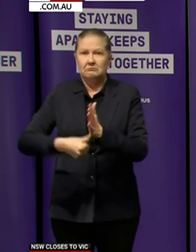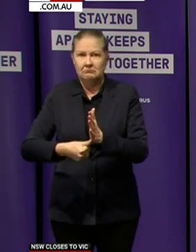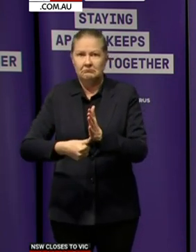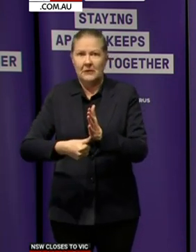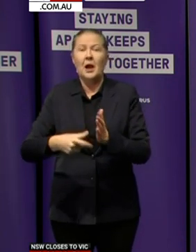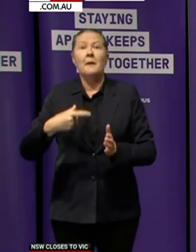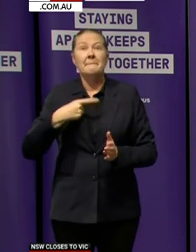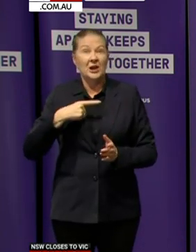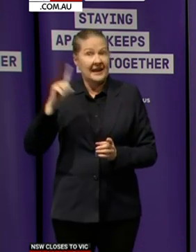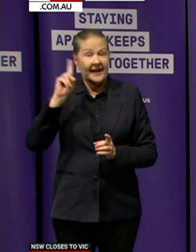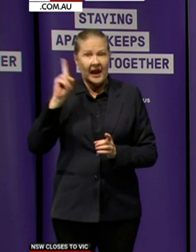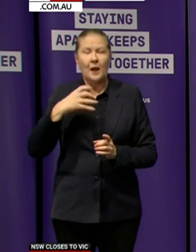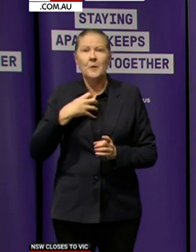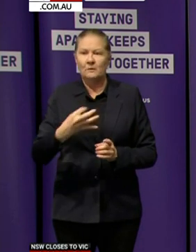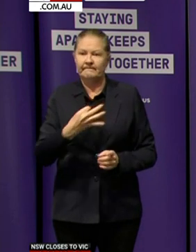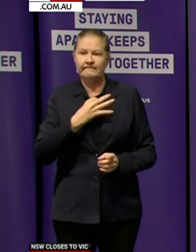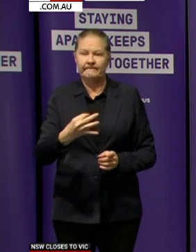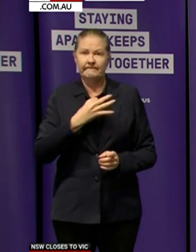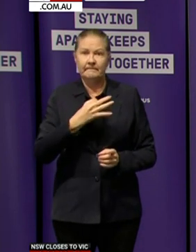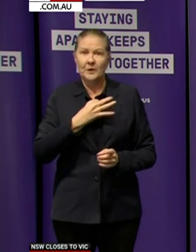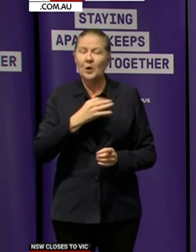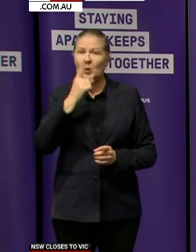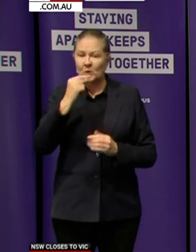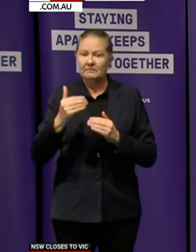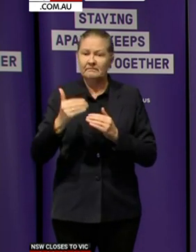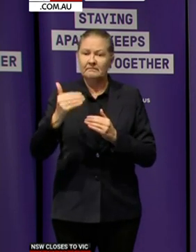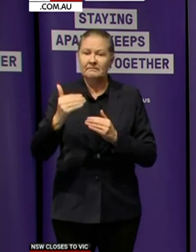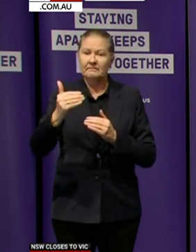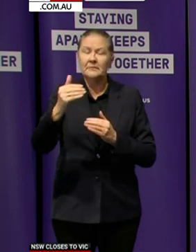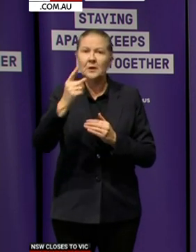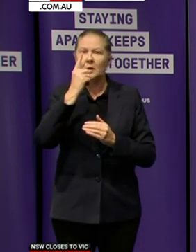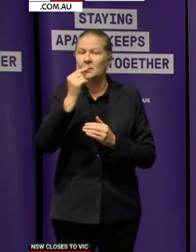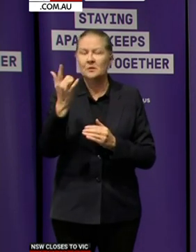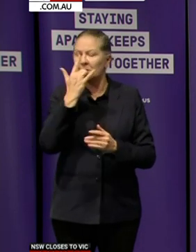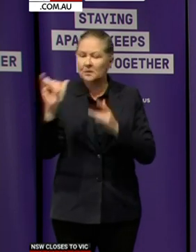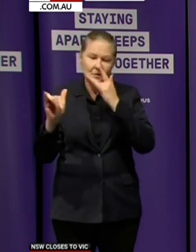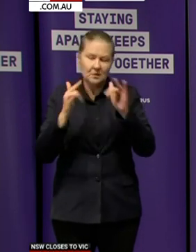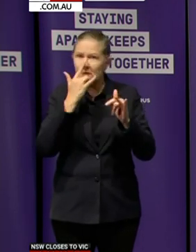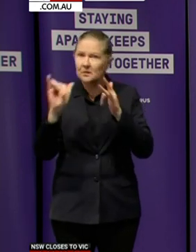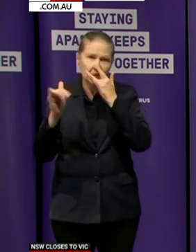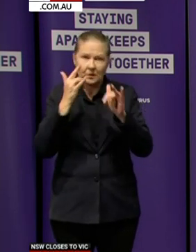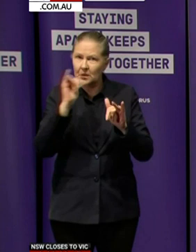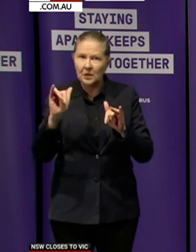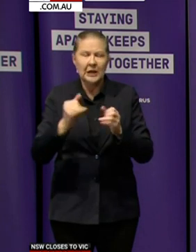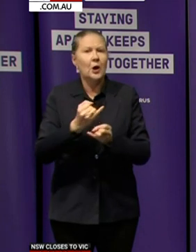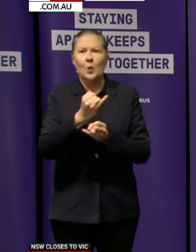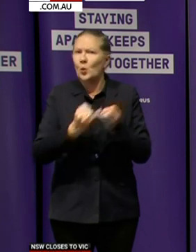precarious, challenging and potentially tragic position now than we were some months